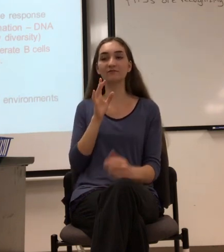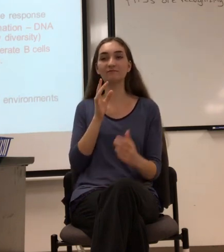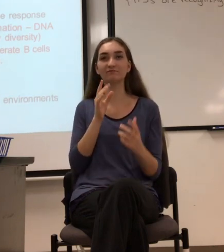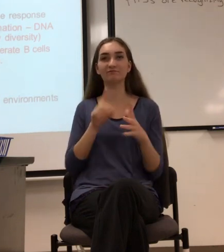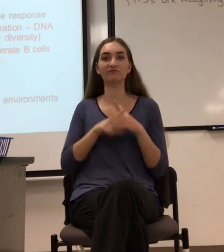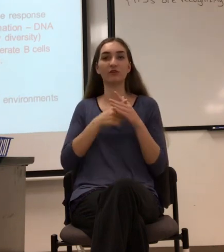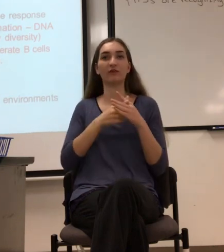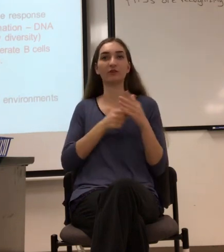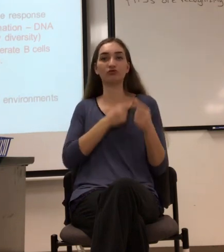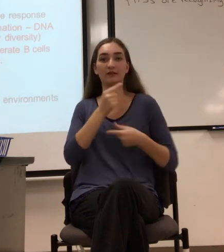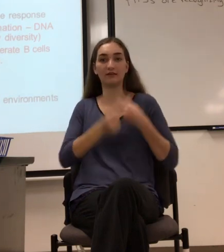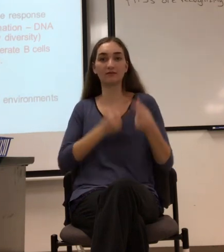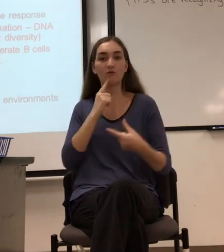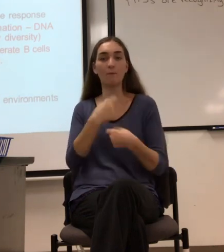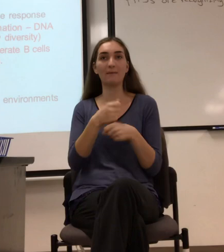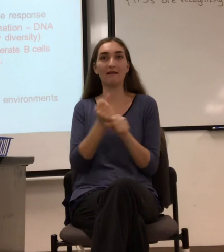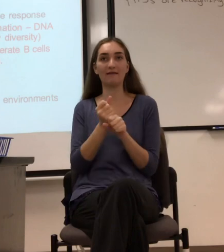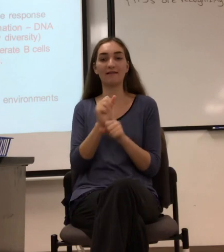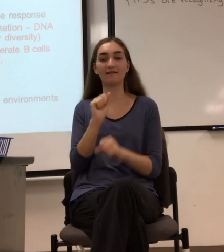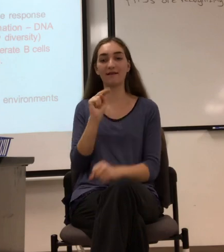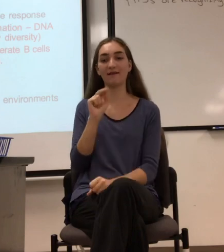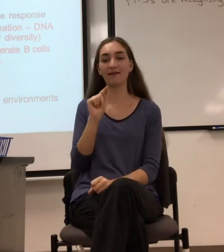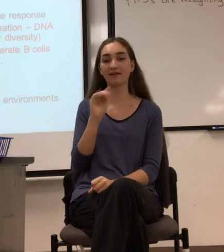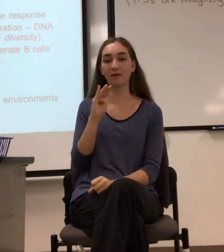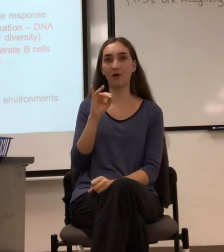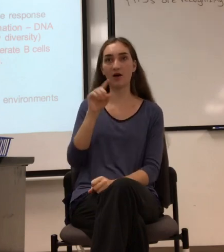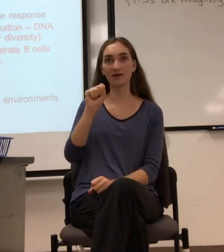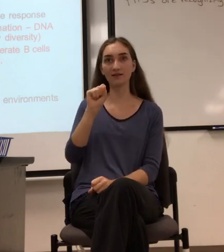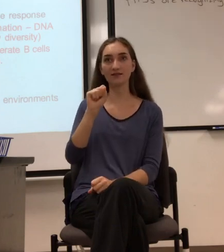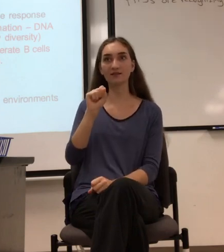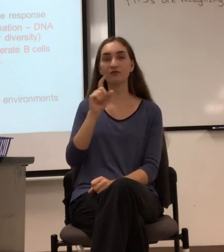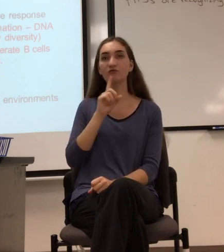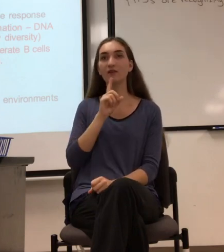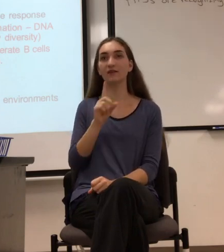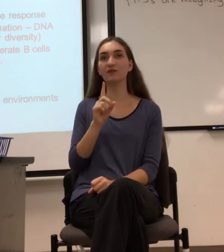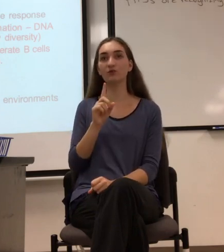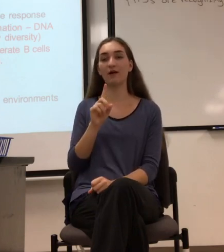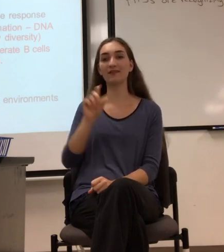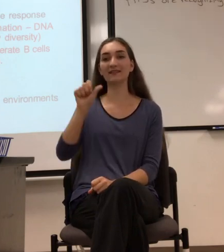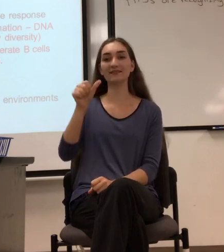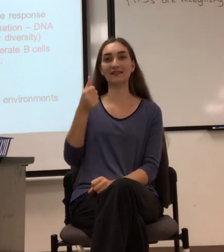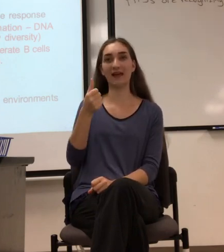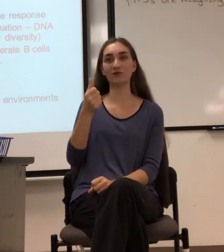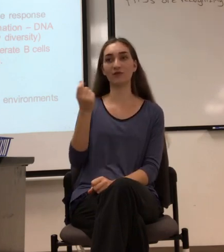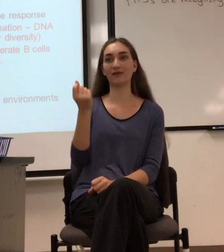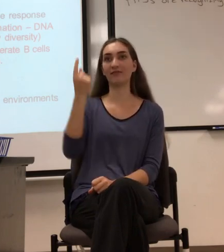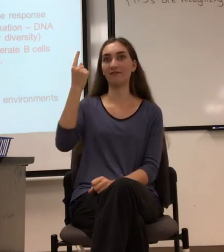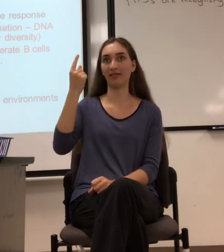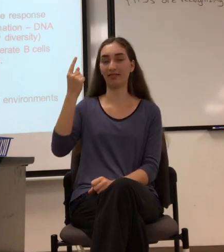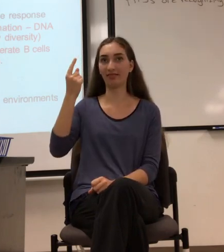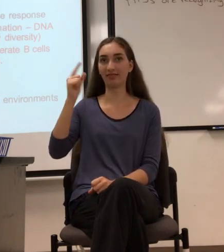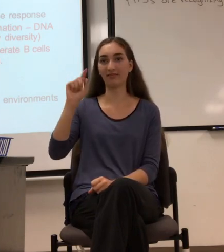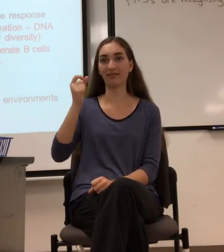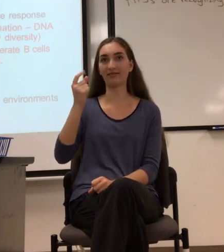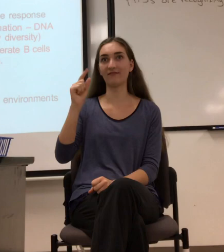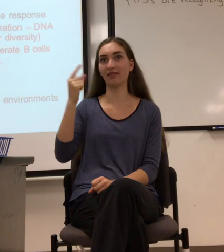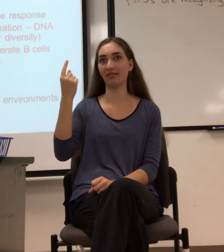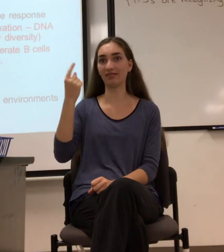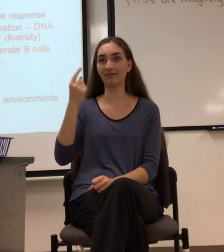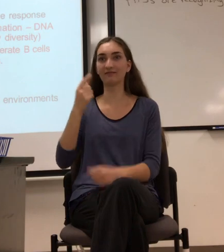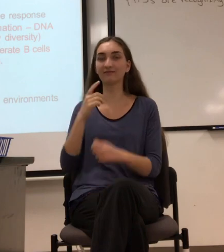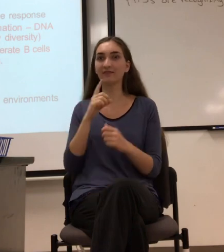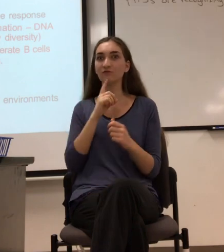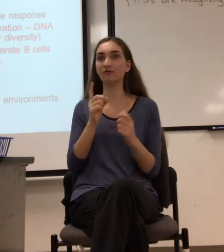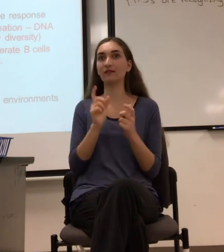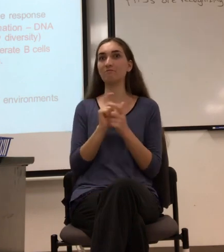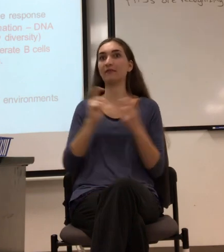generate great diversity, 10 to the 11th power, different antibody specificity. That's a huge number. Yeah, 11